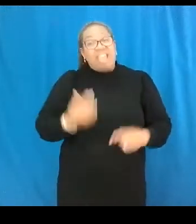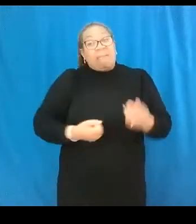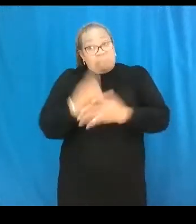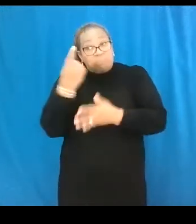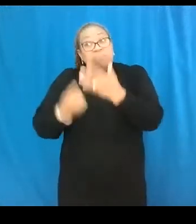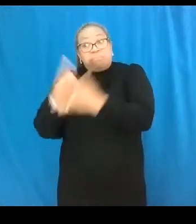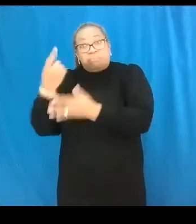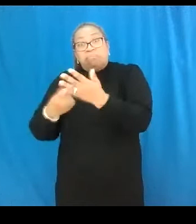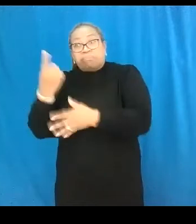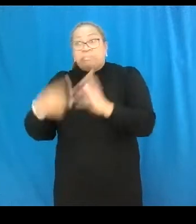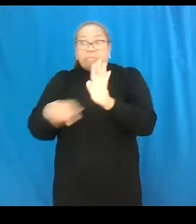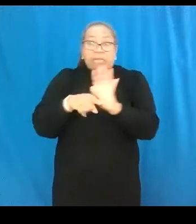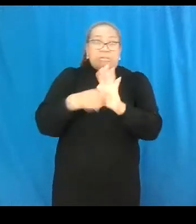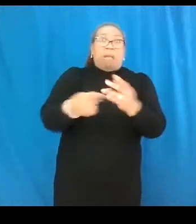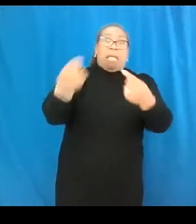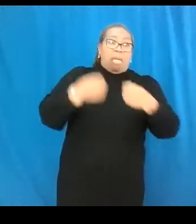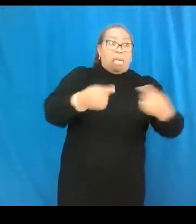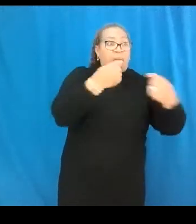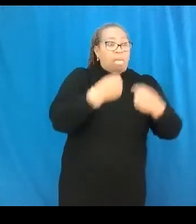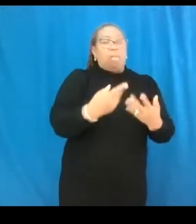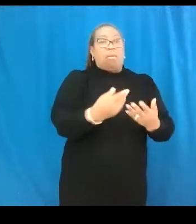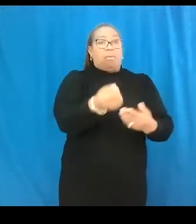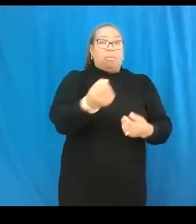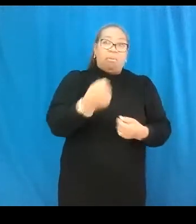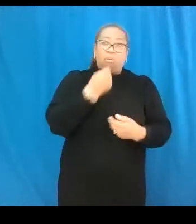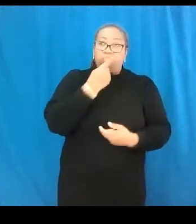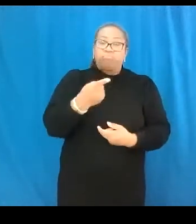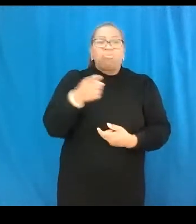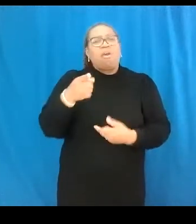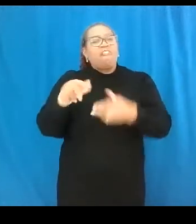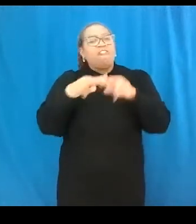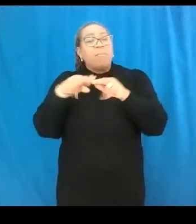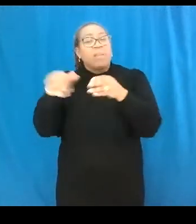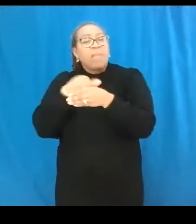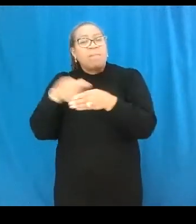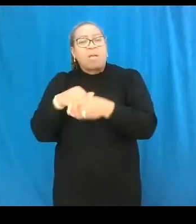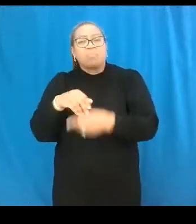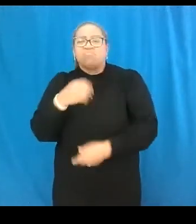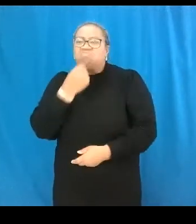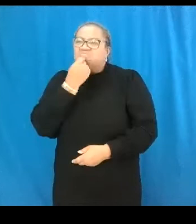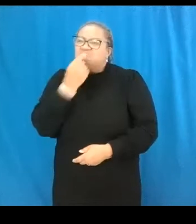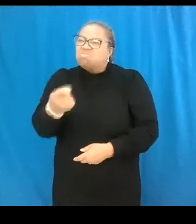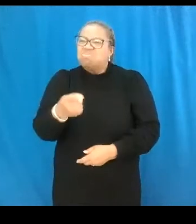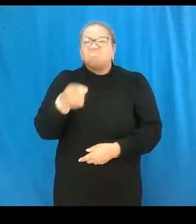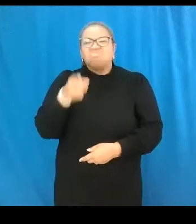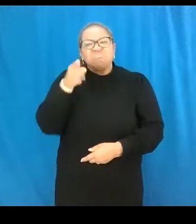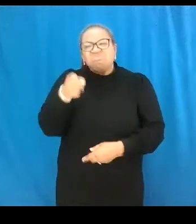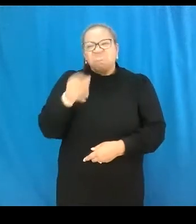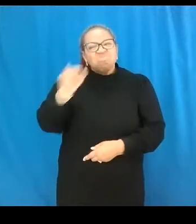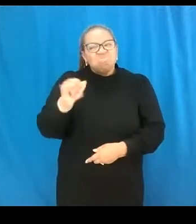many of us. The sharp statement from a family member, the passive-aggressive criticism